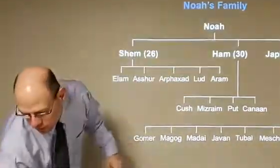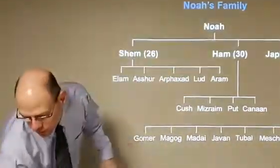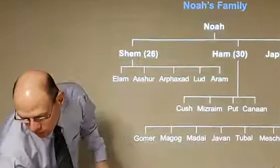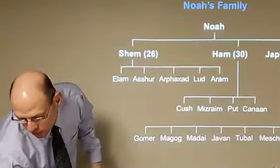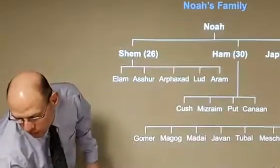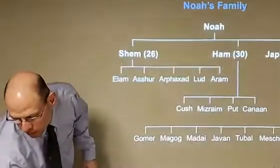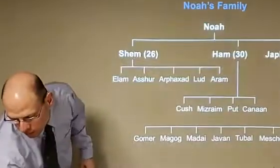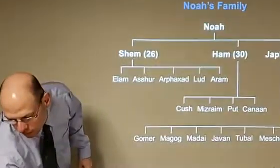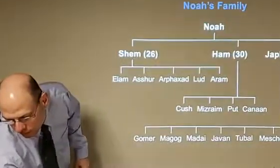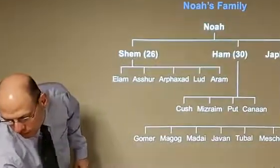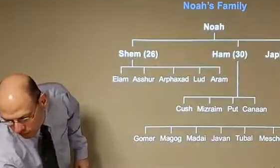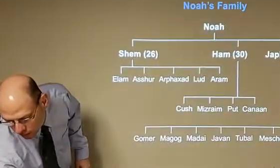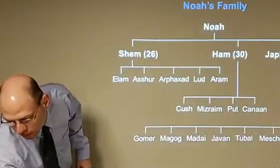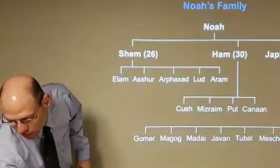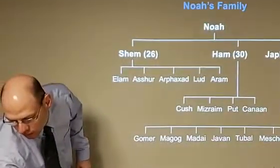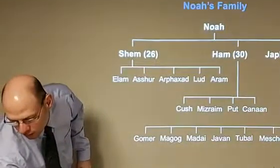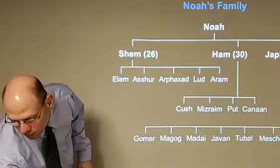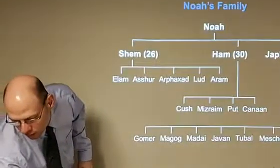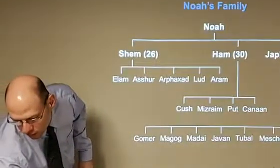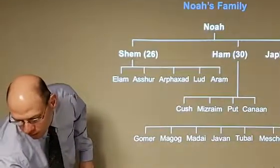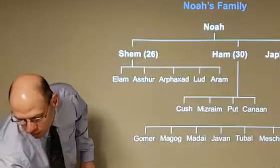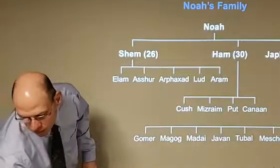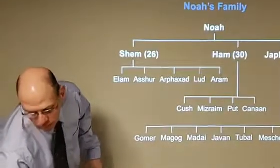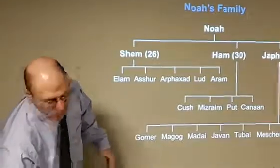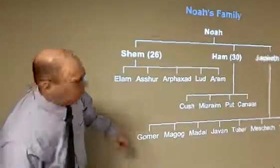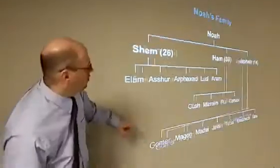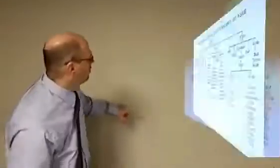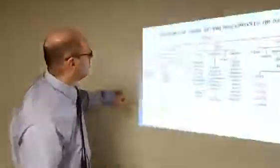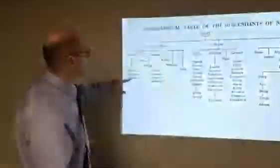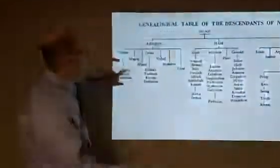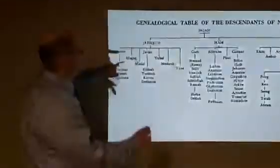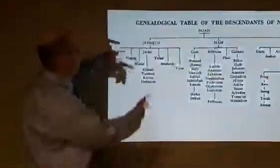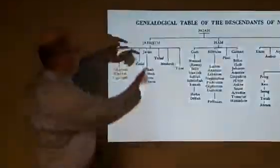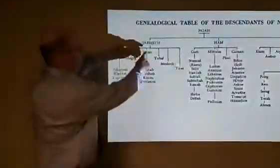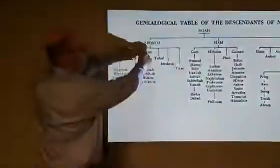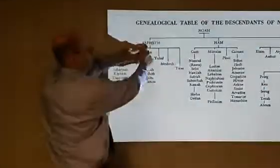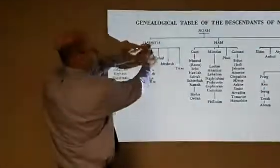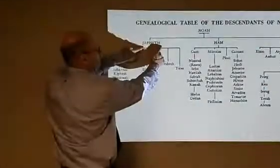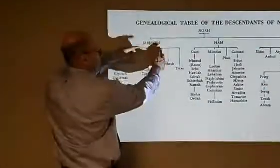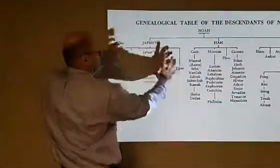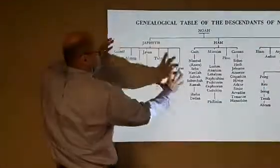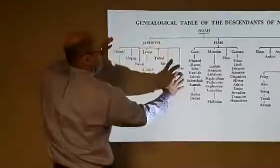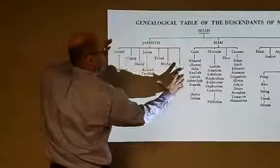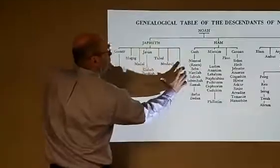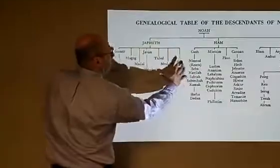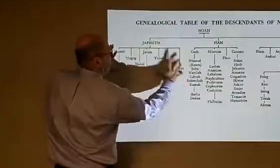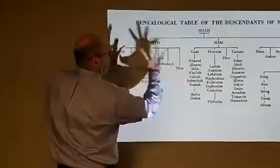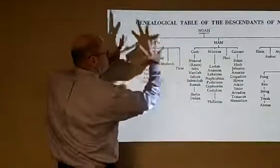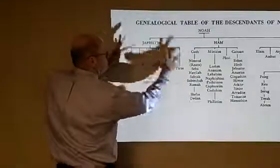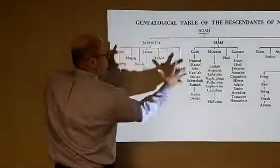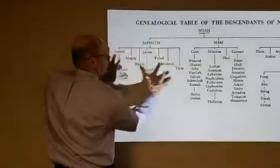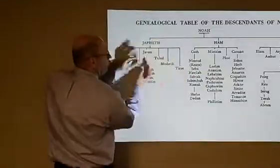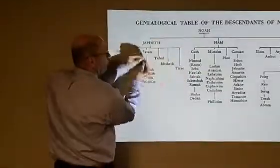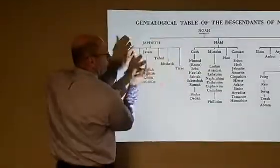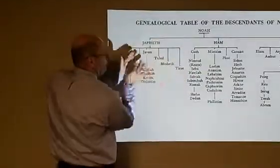and Shem had 26. This is their descendants. So if you take a look, there's Japheth, and you count them